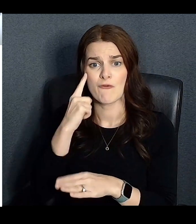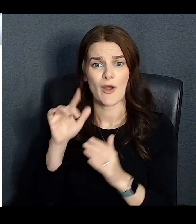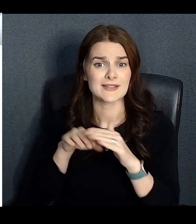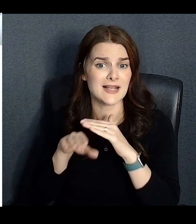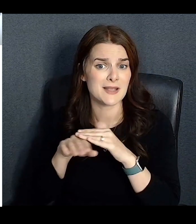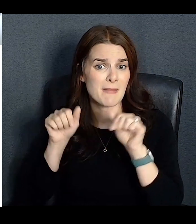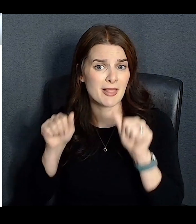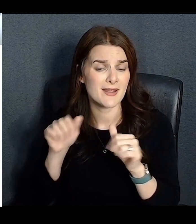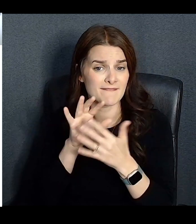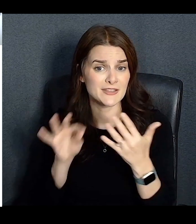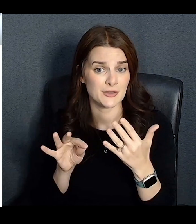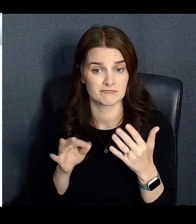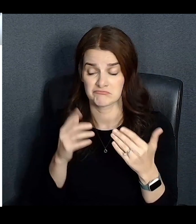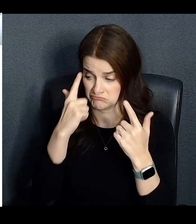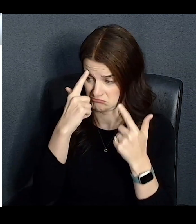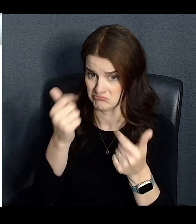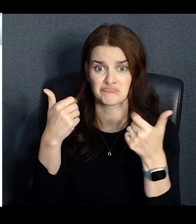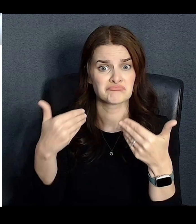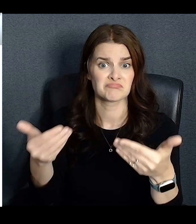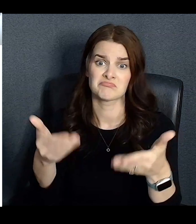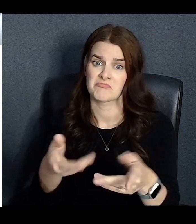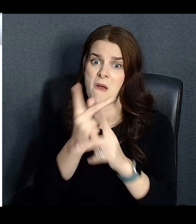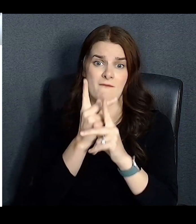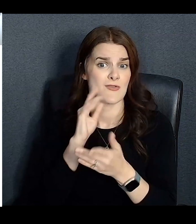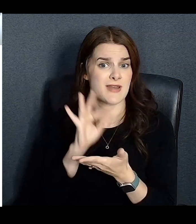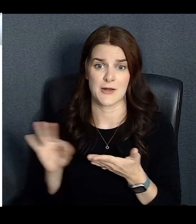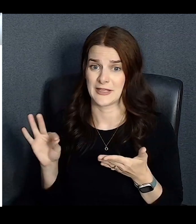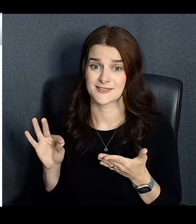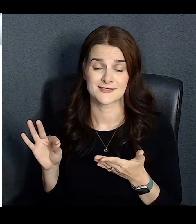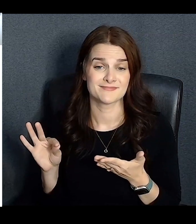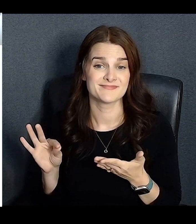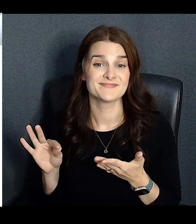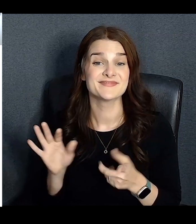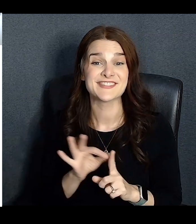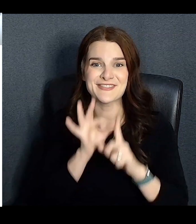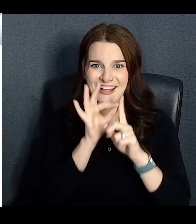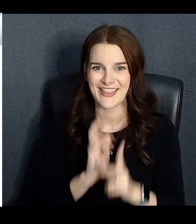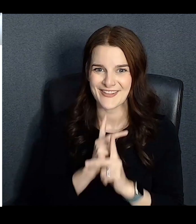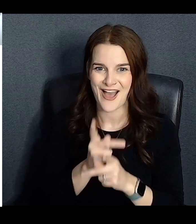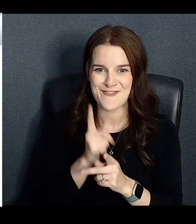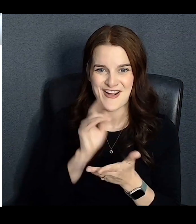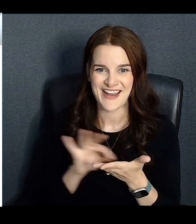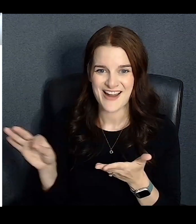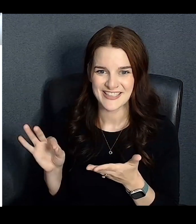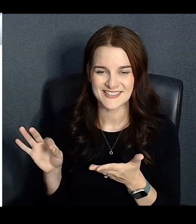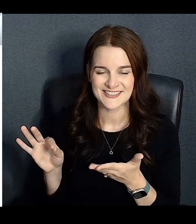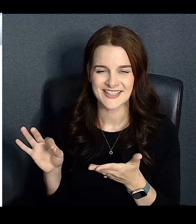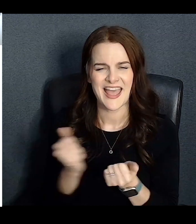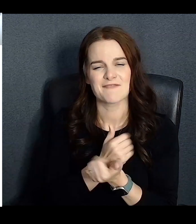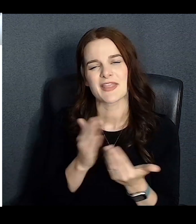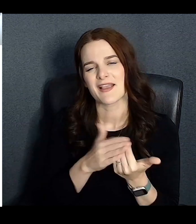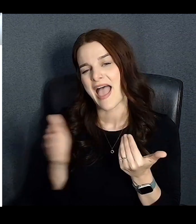for its accessibility features, you are welcome to borrow one from us for 9 weeks our iPads are uniquely loaned for 9 weeks